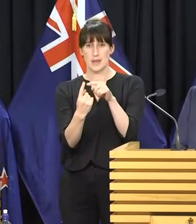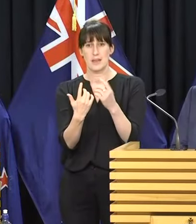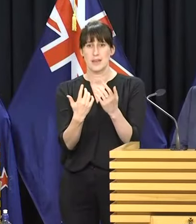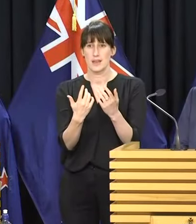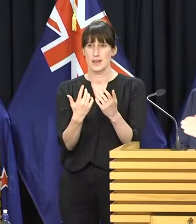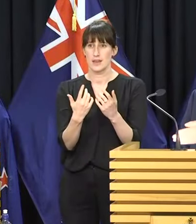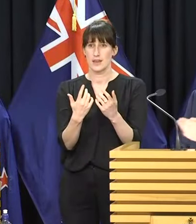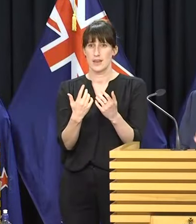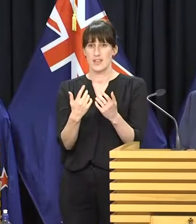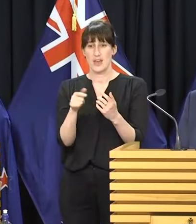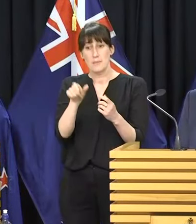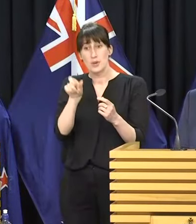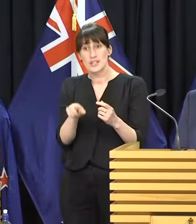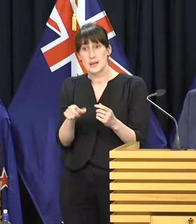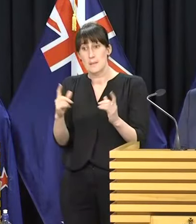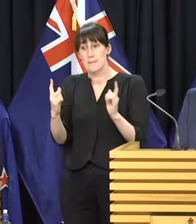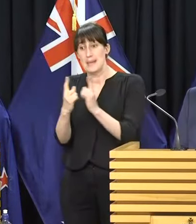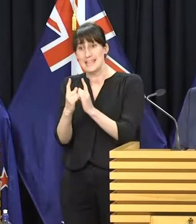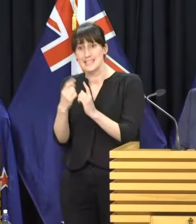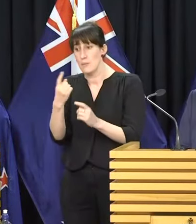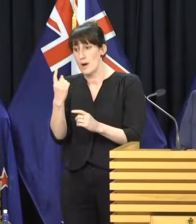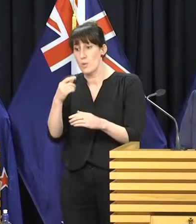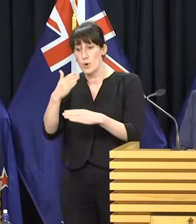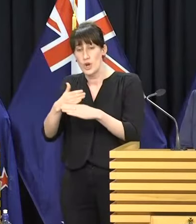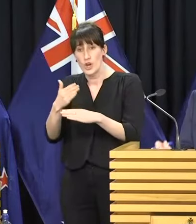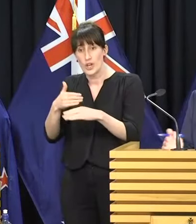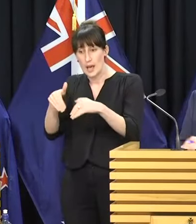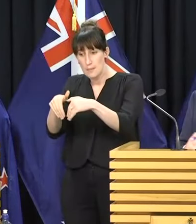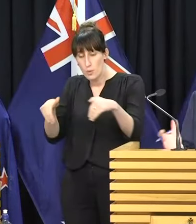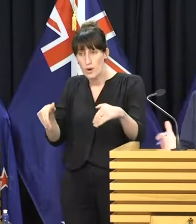work at the border or at our managed isolation